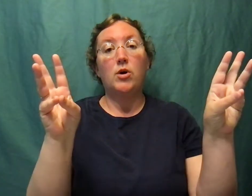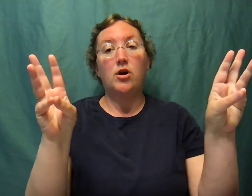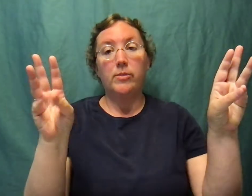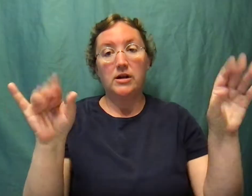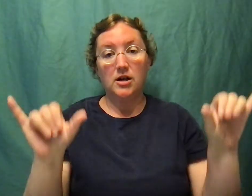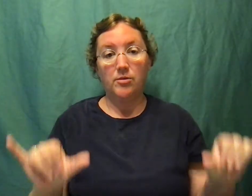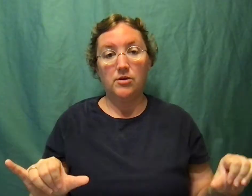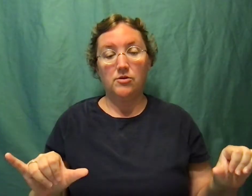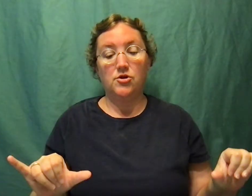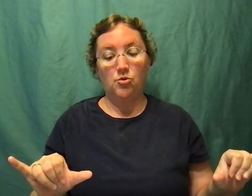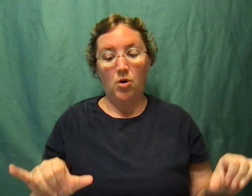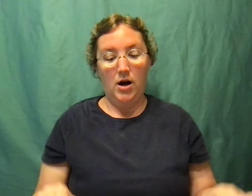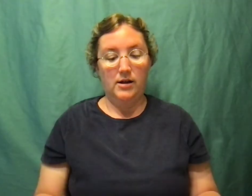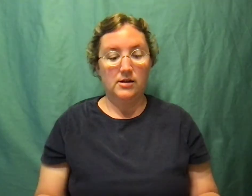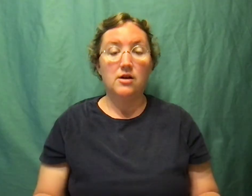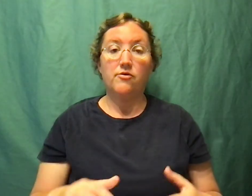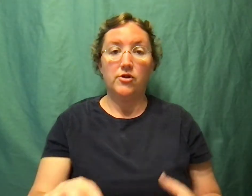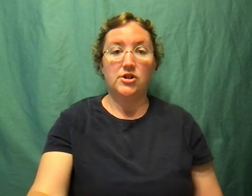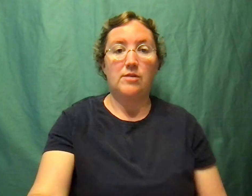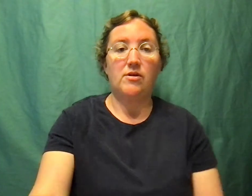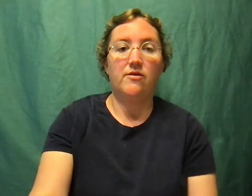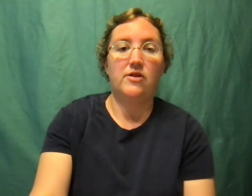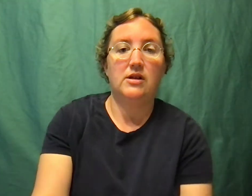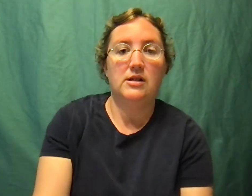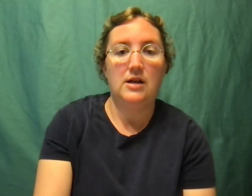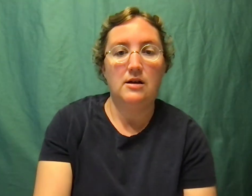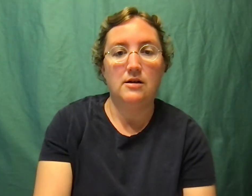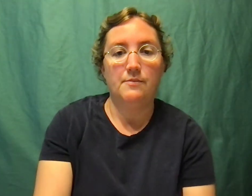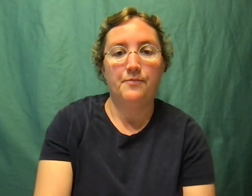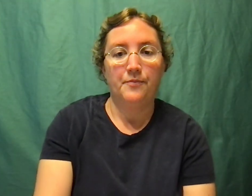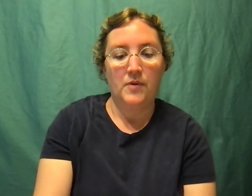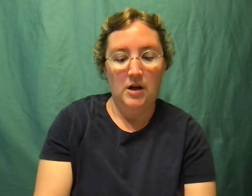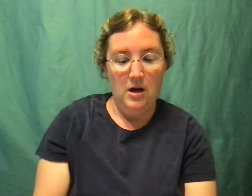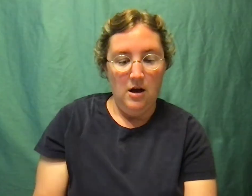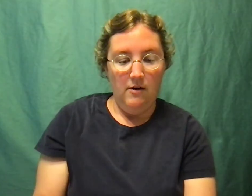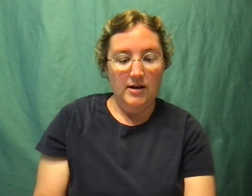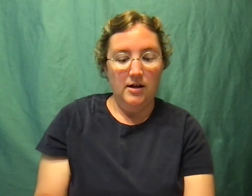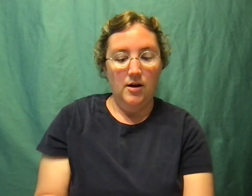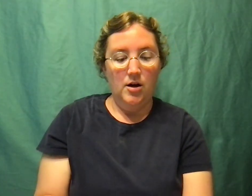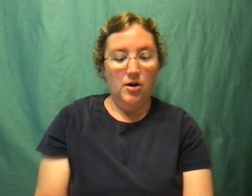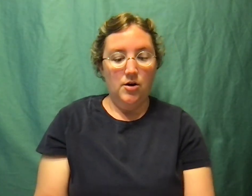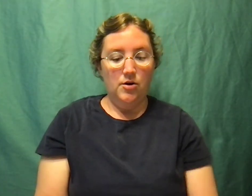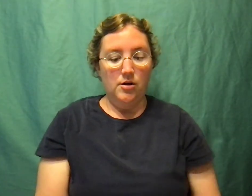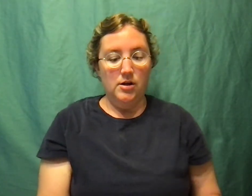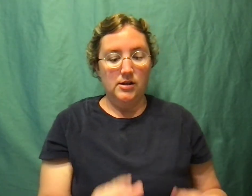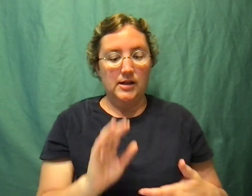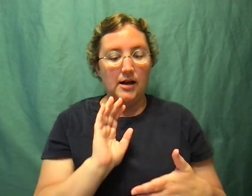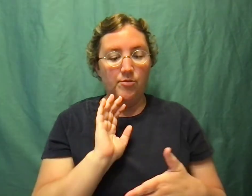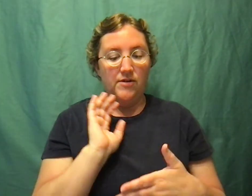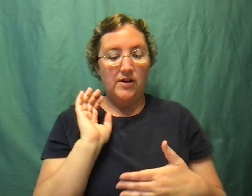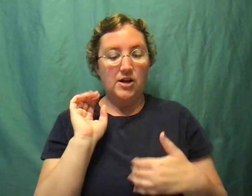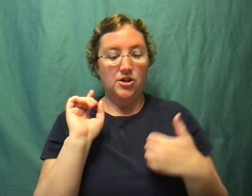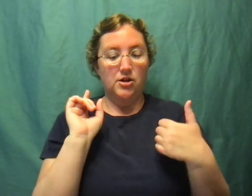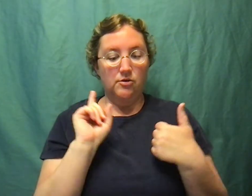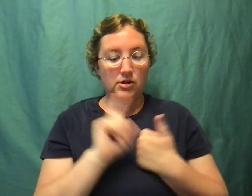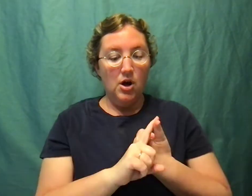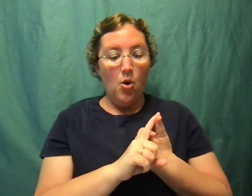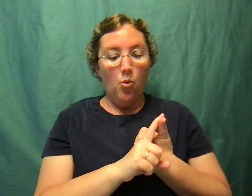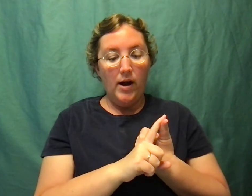Wyoming, W's, 2 Y's for the shape of the state. All right, state abbreviation notes. When